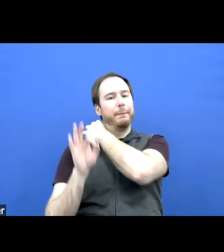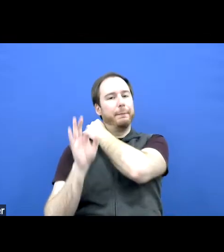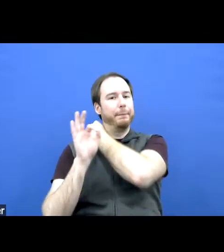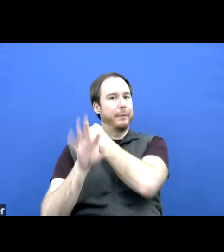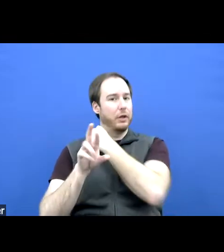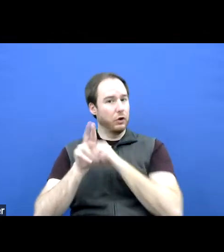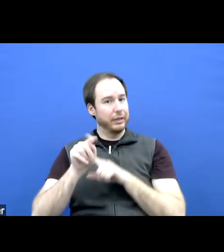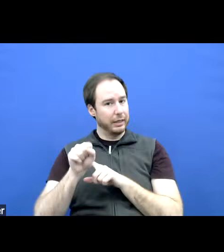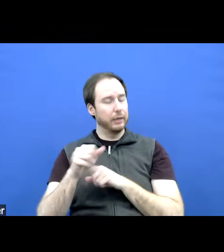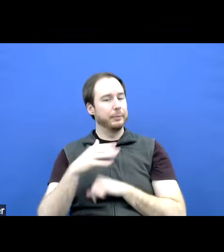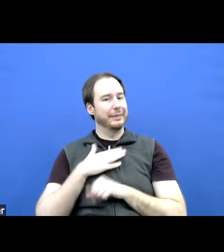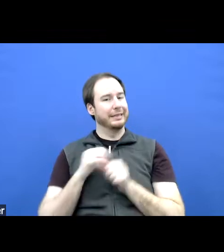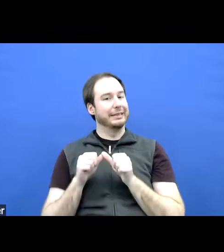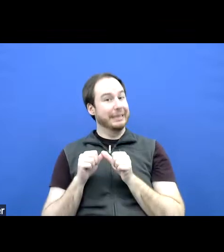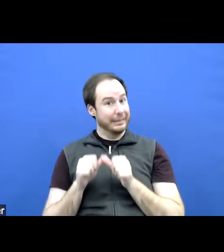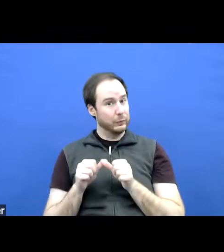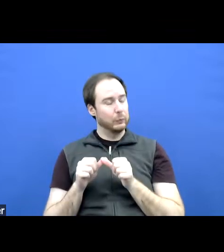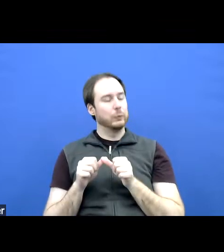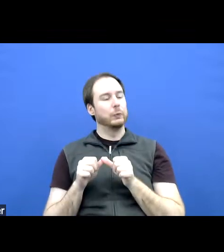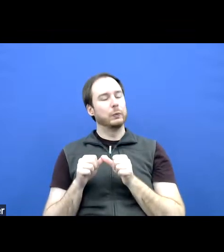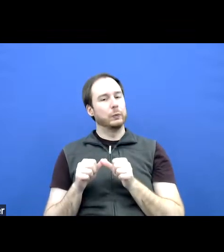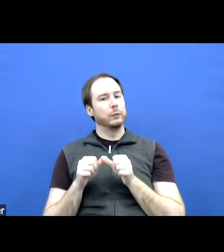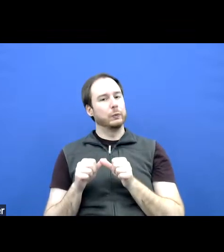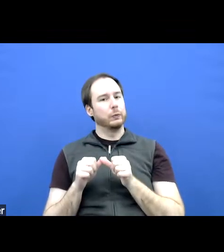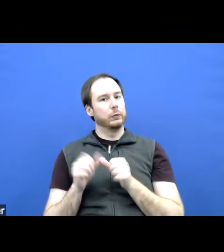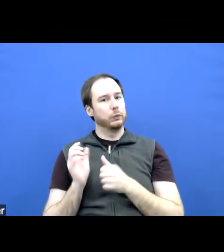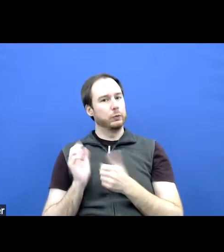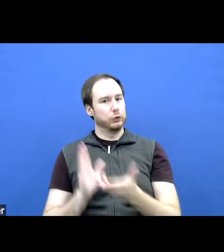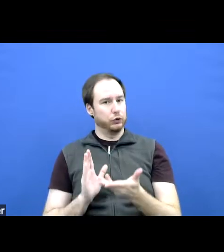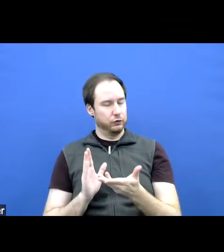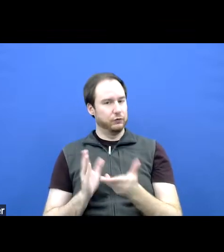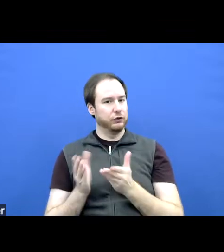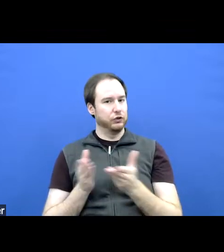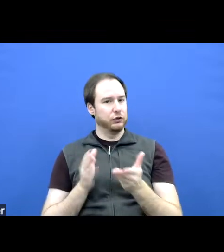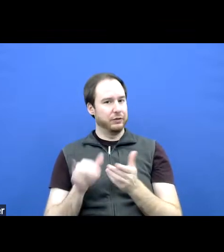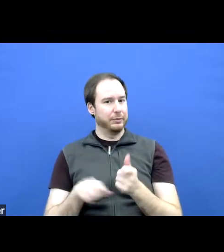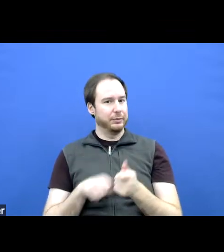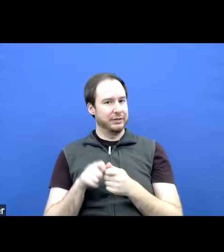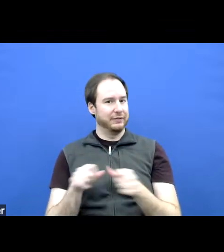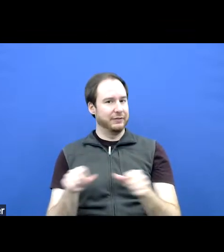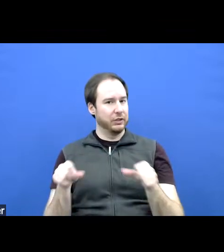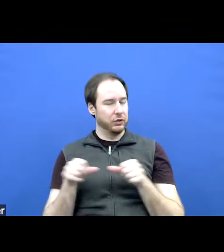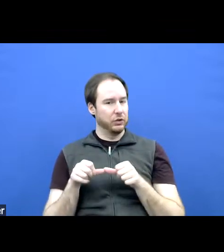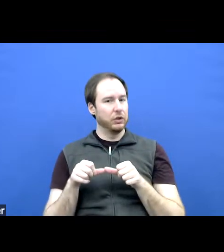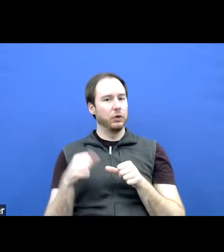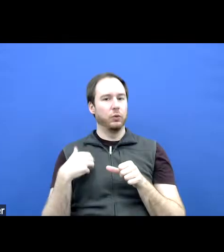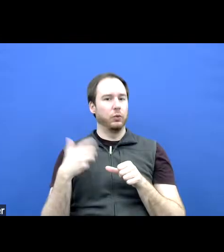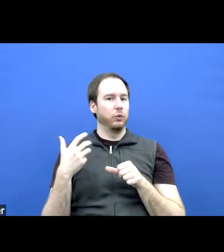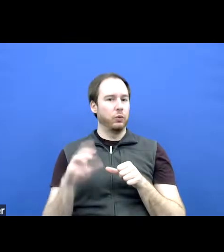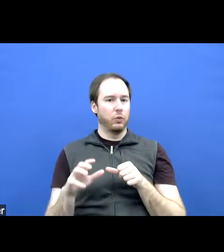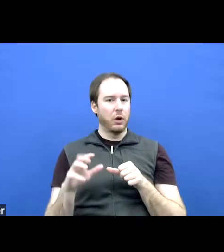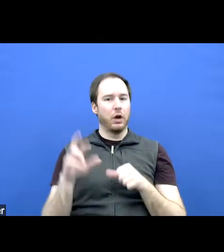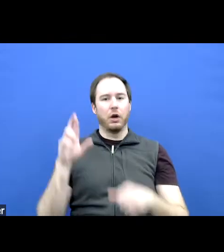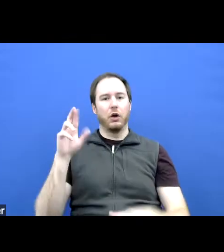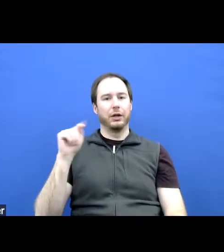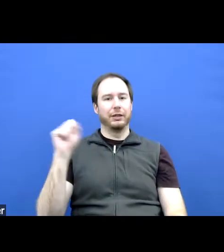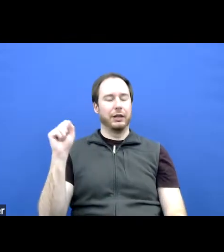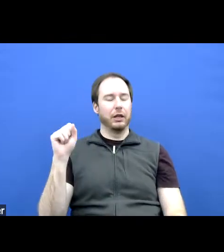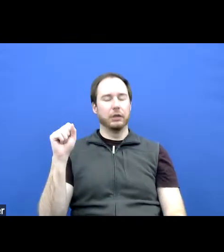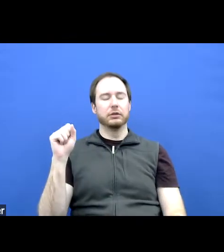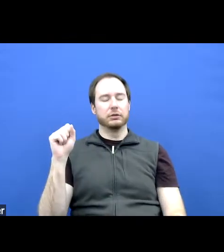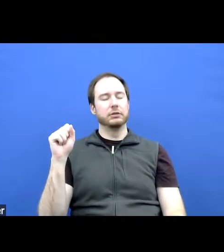RTS to continue that service to that particular area. We don't want it. RTS has had